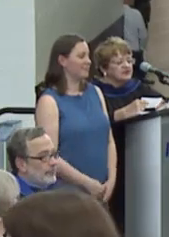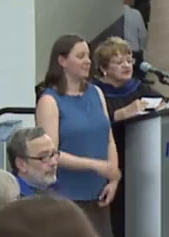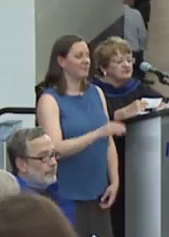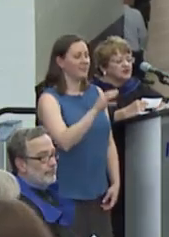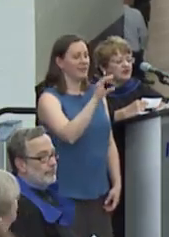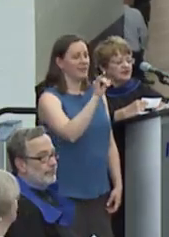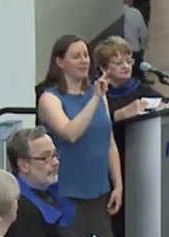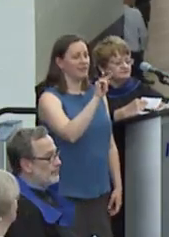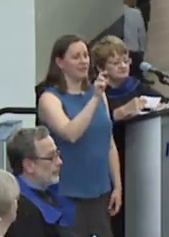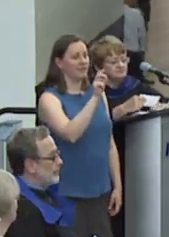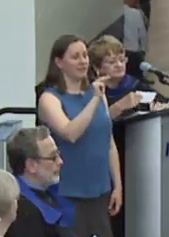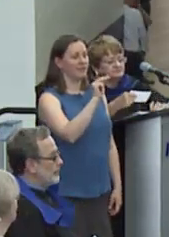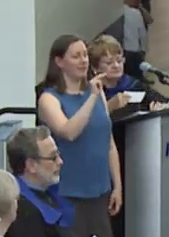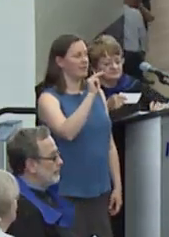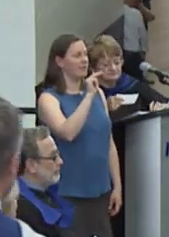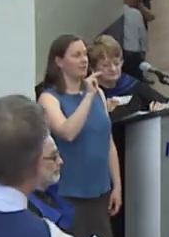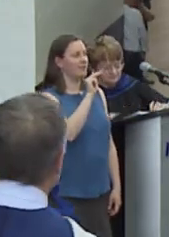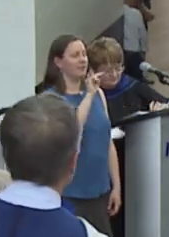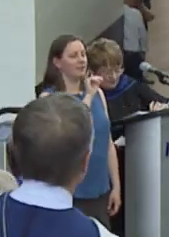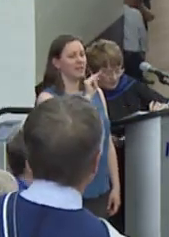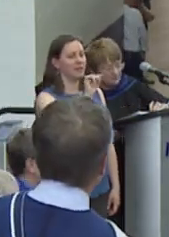Caitlin Ingraham